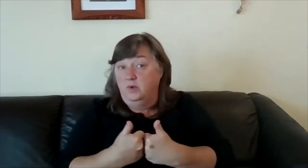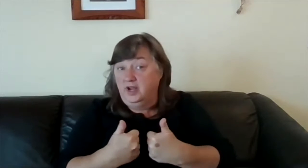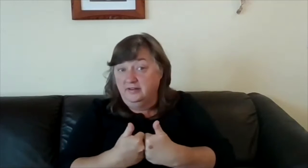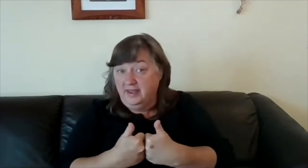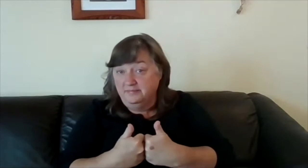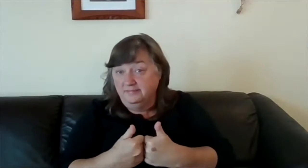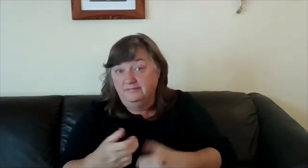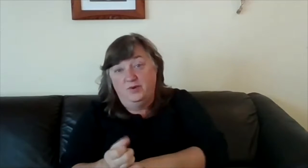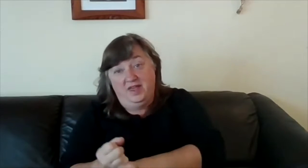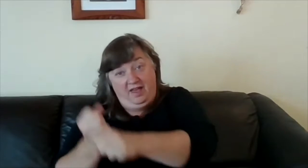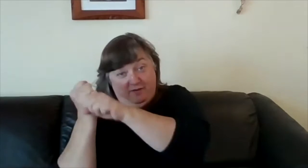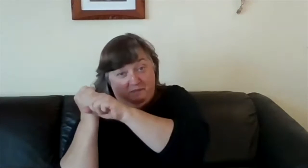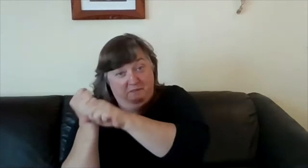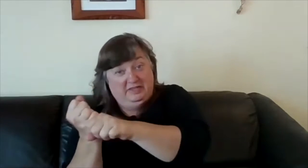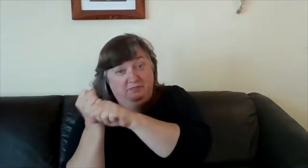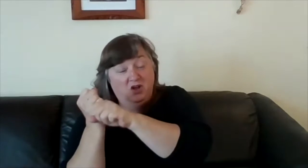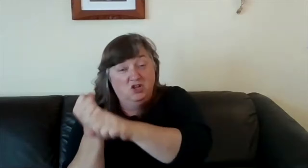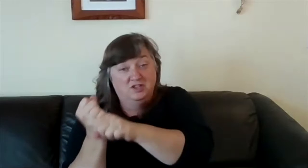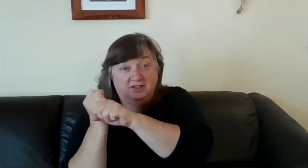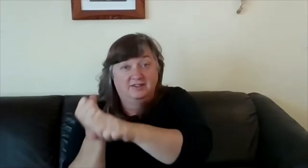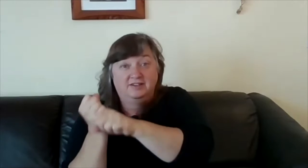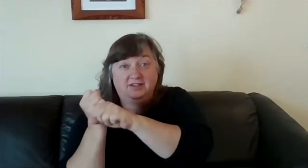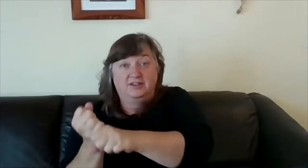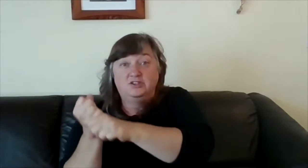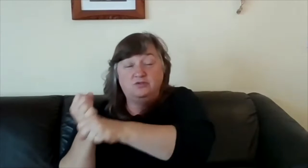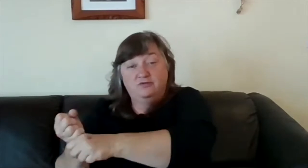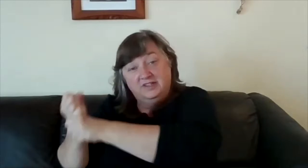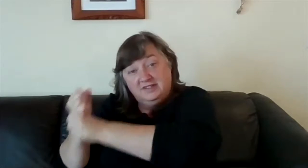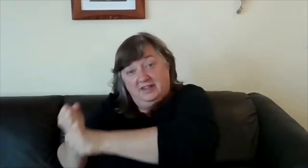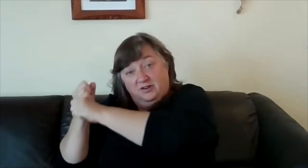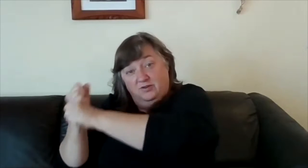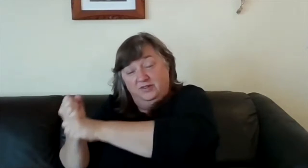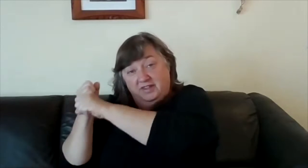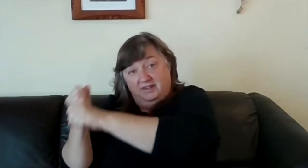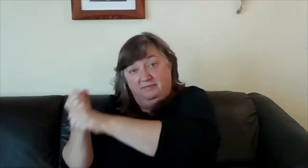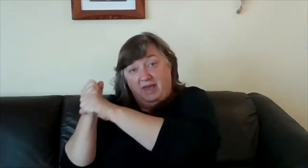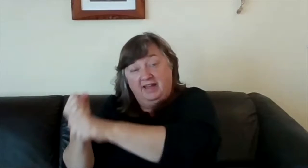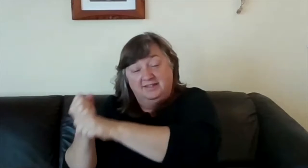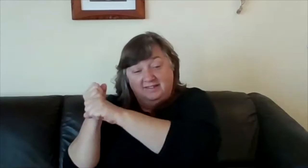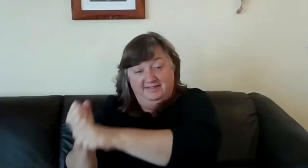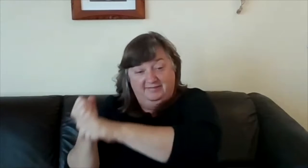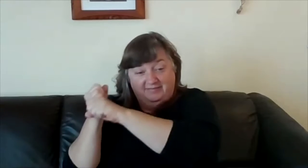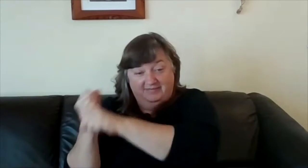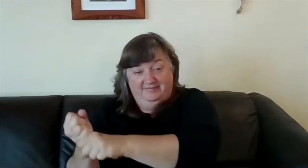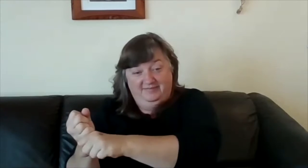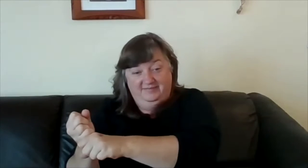Kind of game? We have baseball, two fists like you're holding the bat.